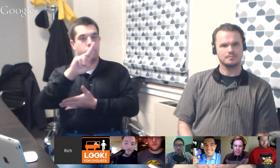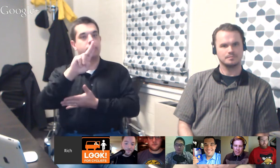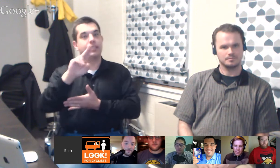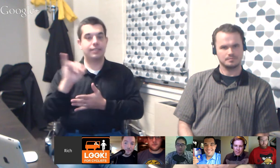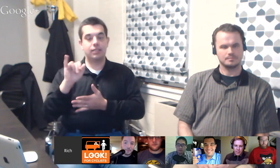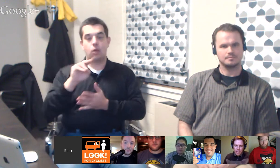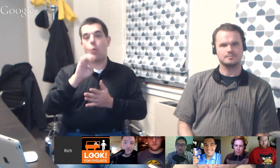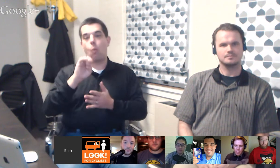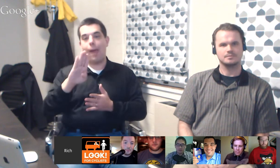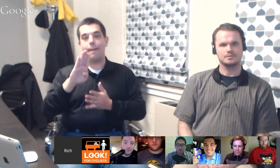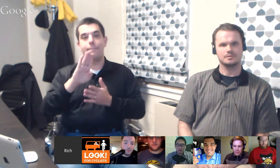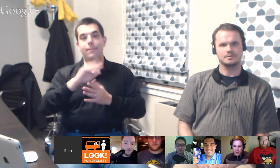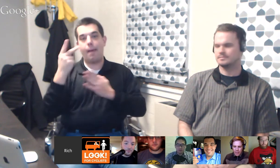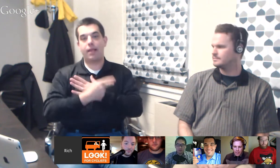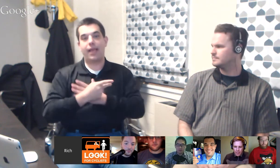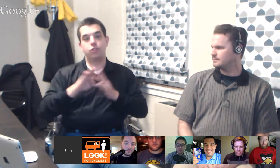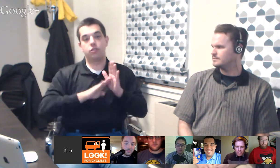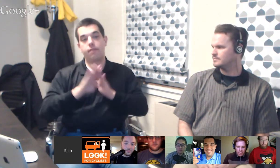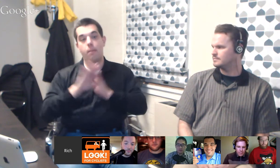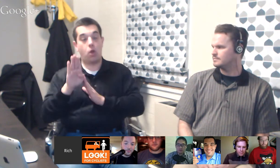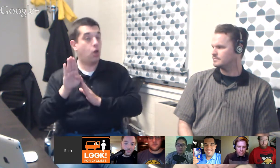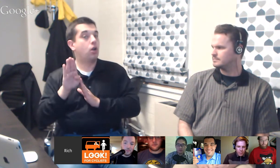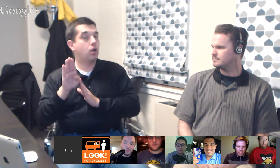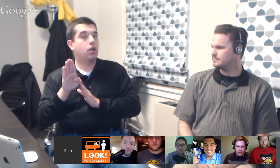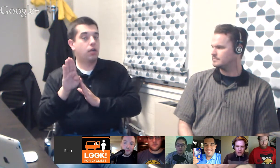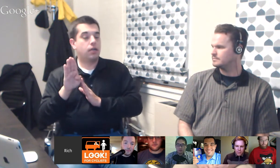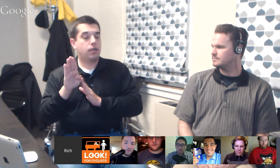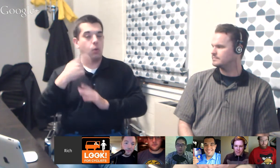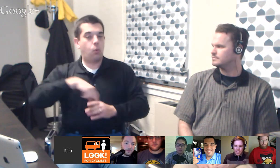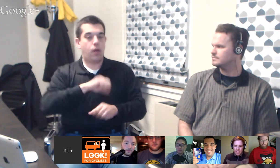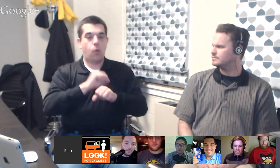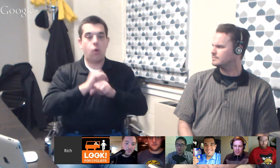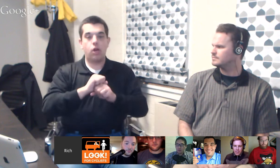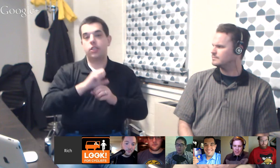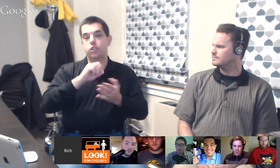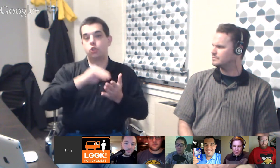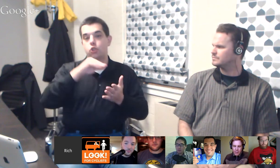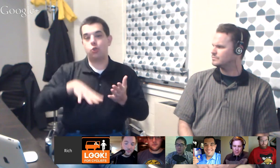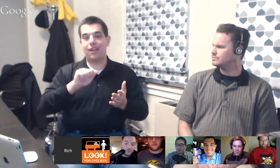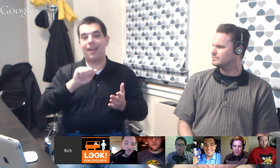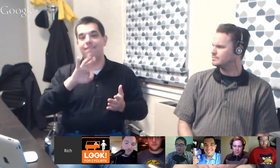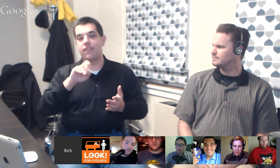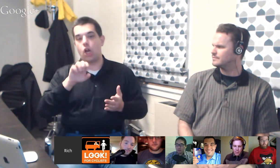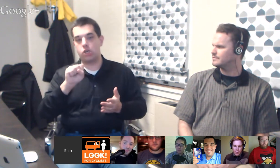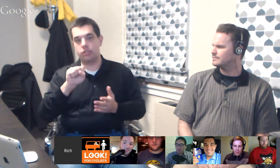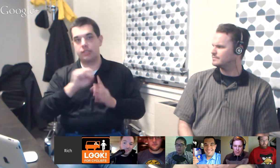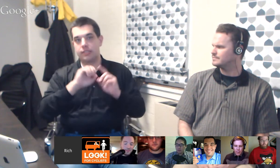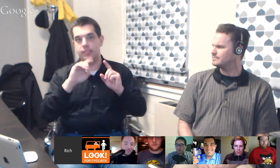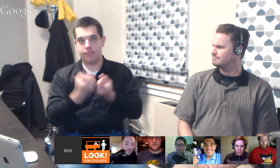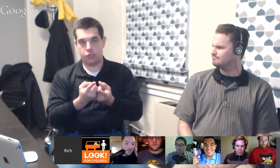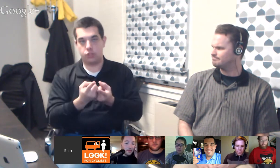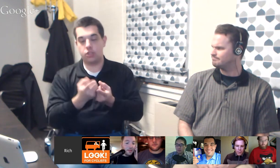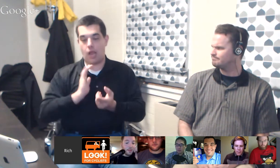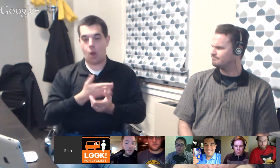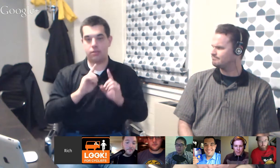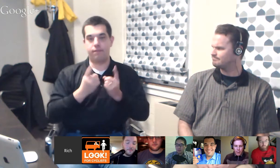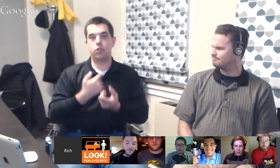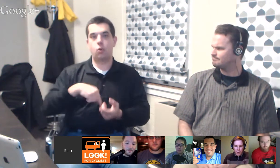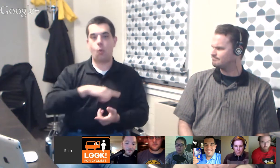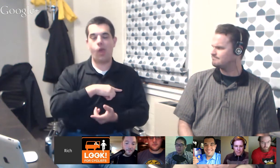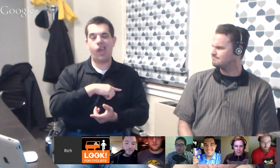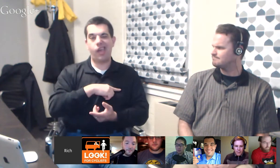web applications developer. And we work in the Student Affairs Division, and in our division